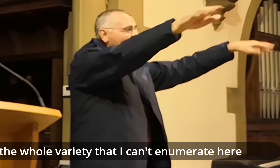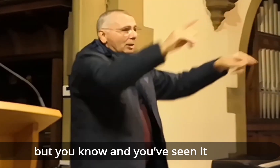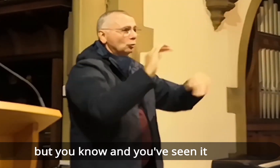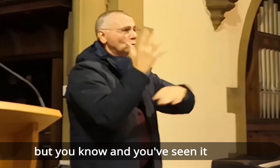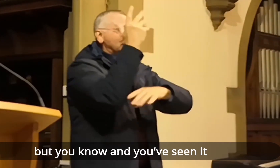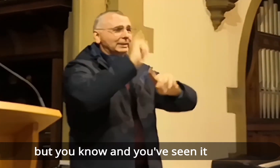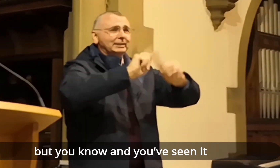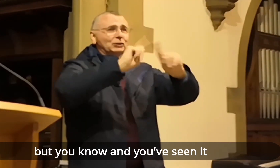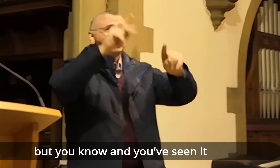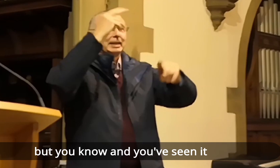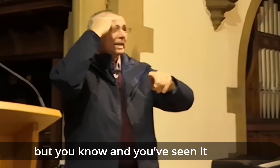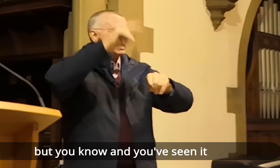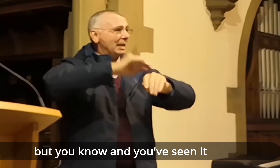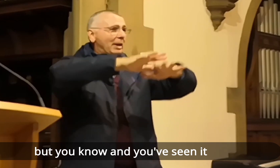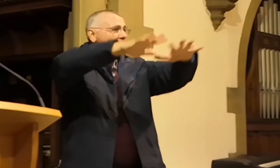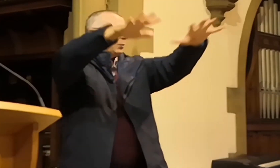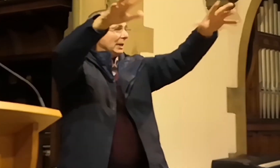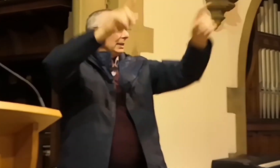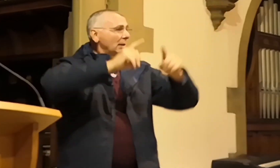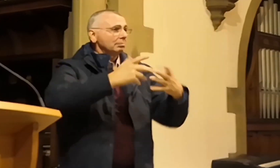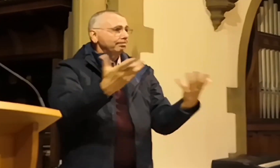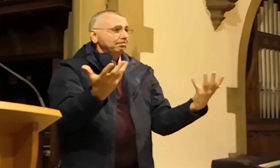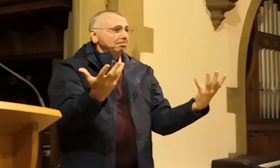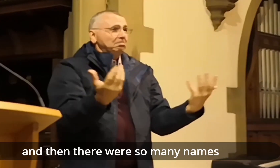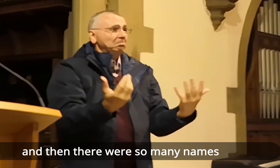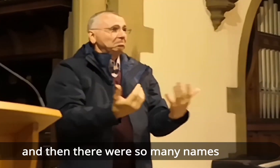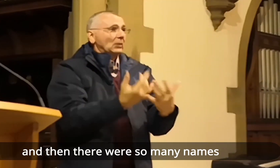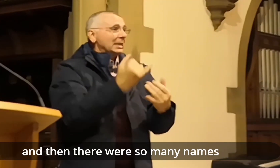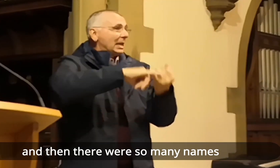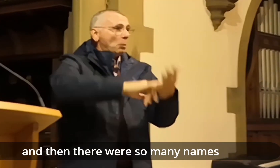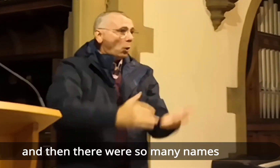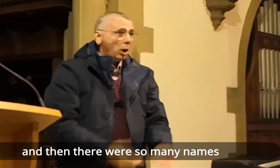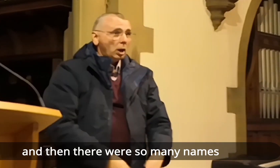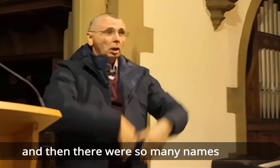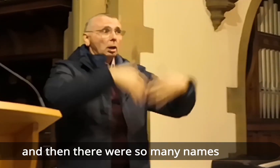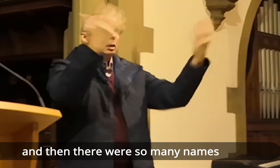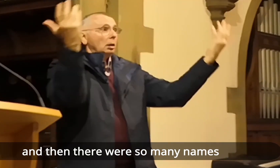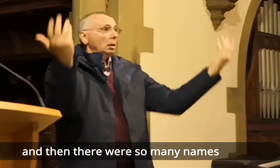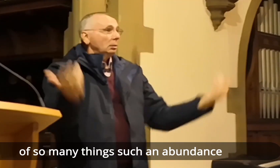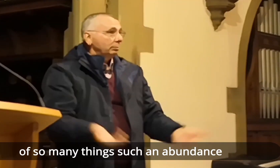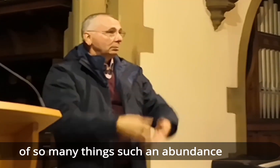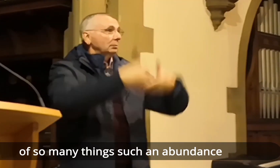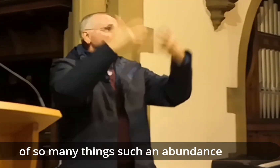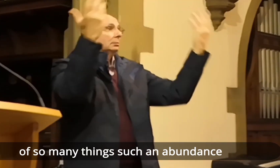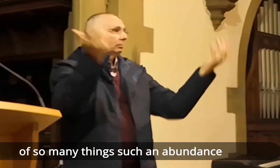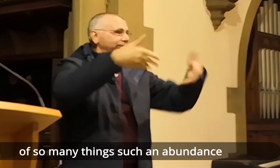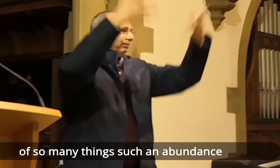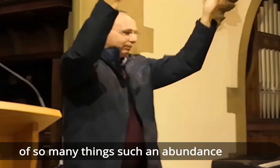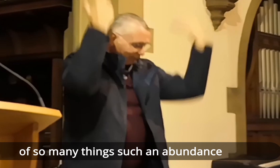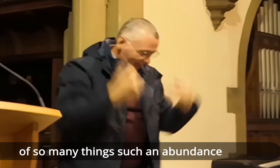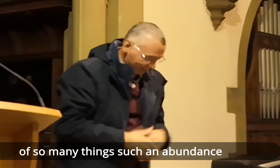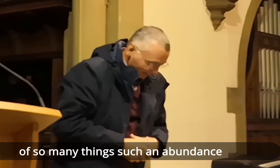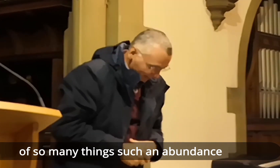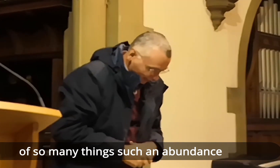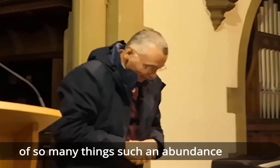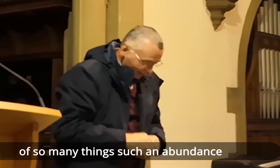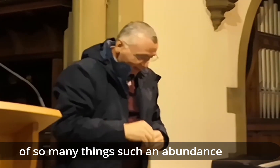but you know and you've seen it in your life, and the so many names of so many things, such an abundance